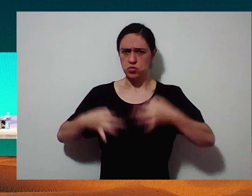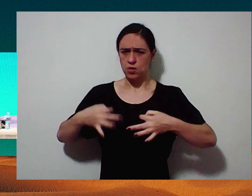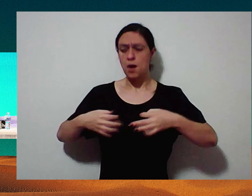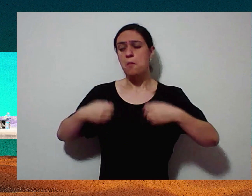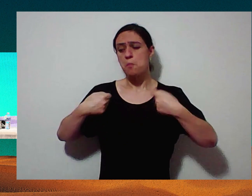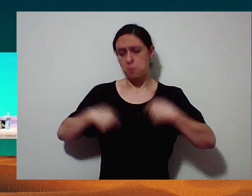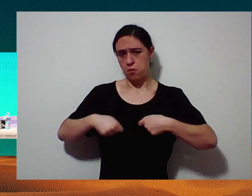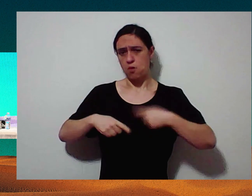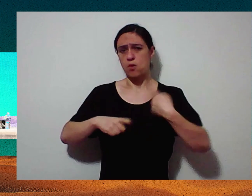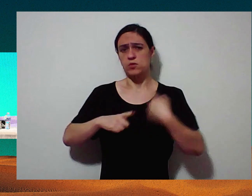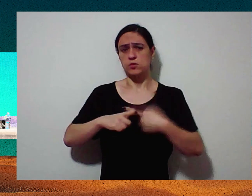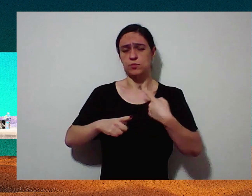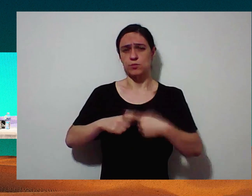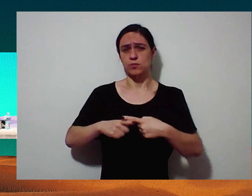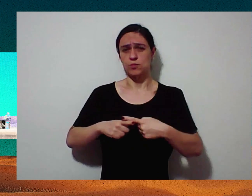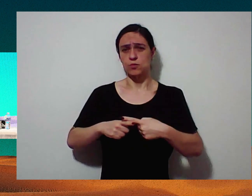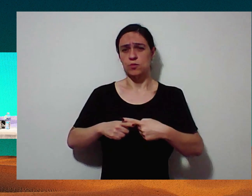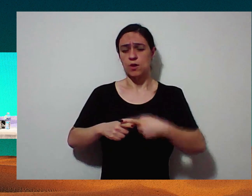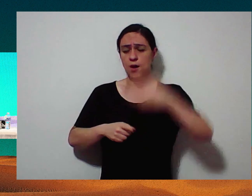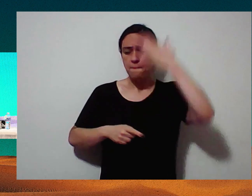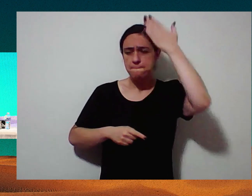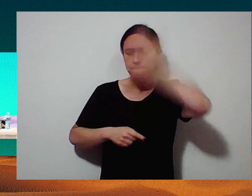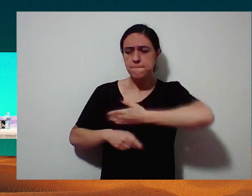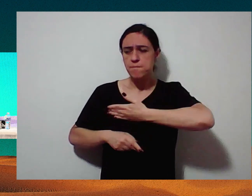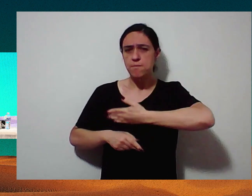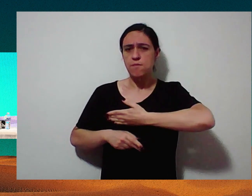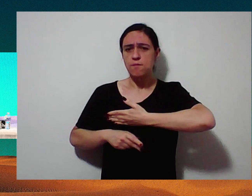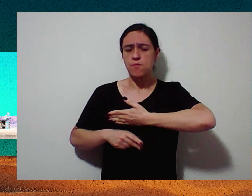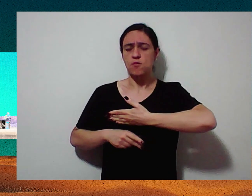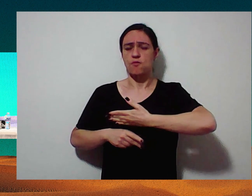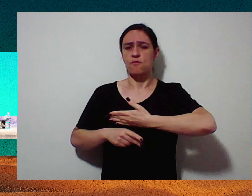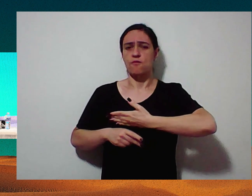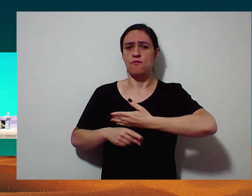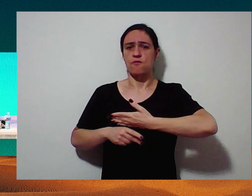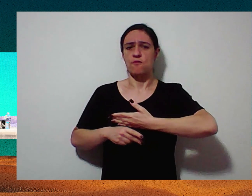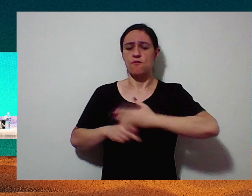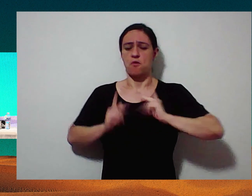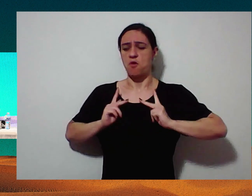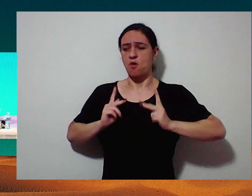era homem que não vive pela sua própria